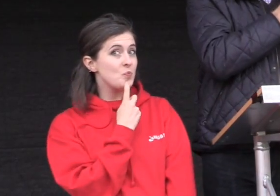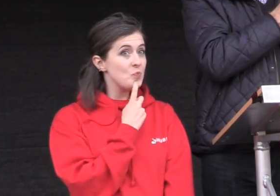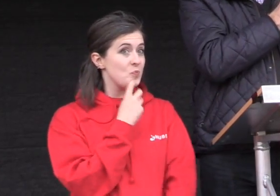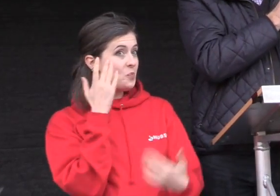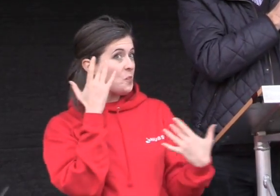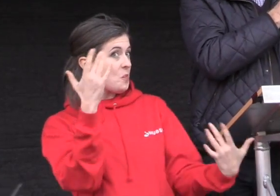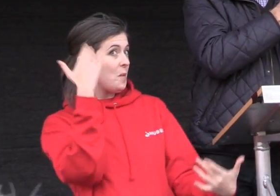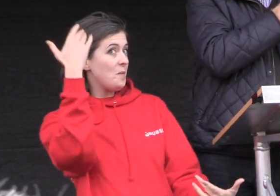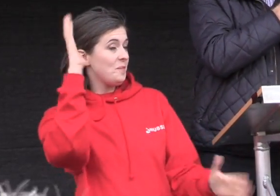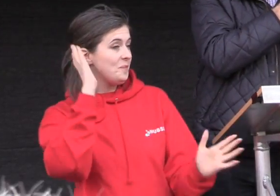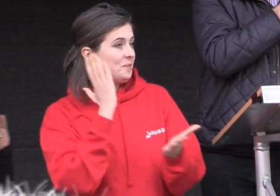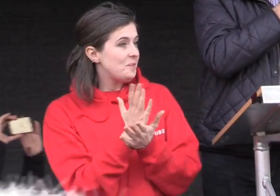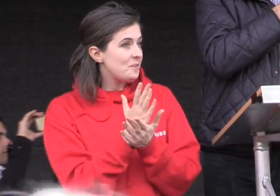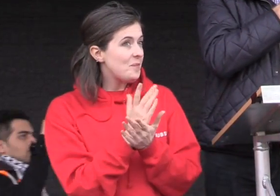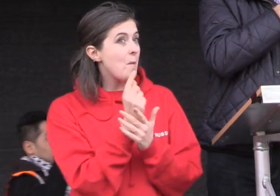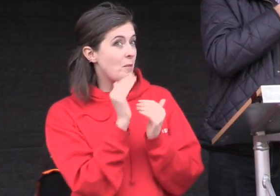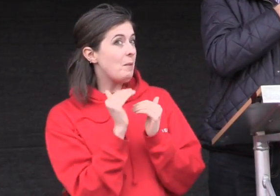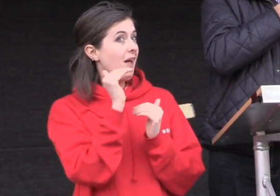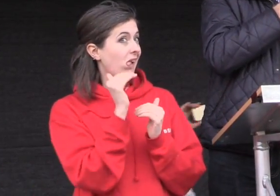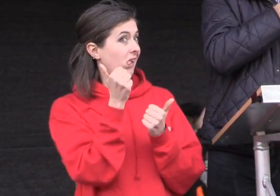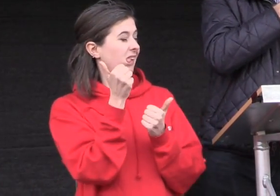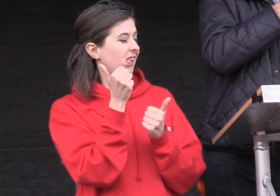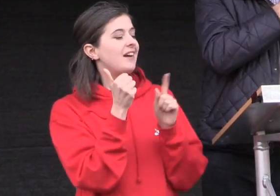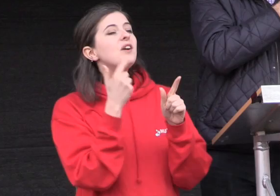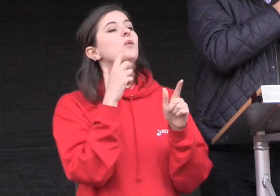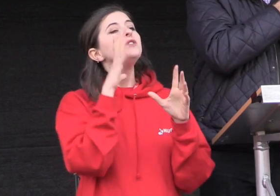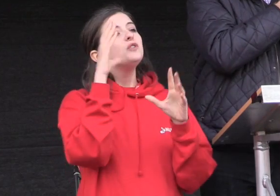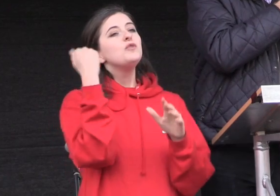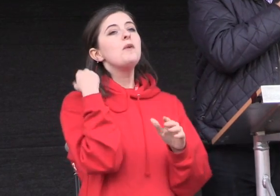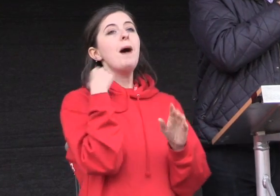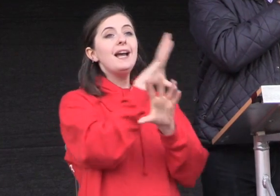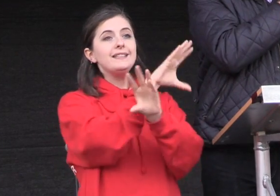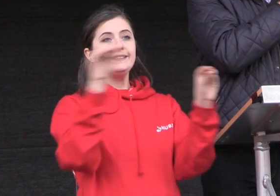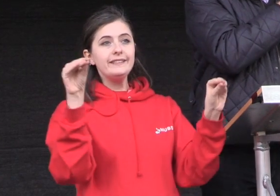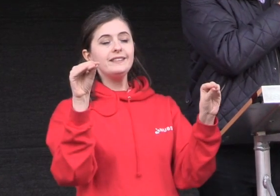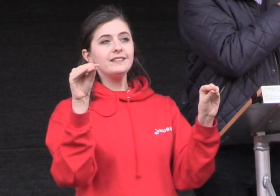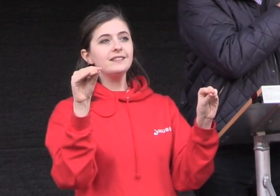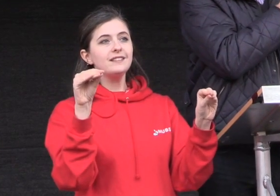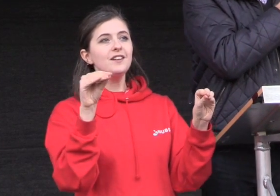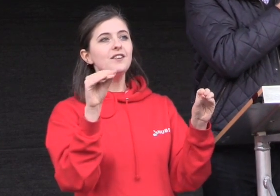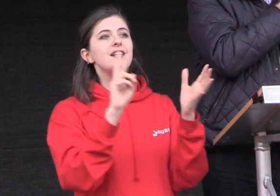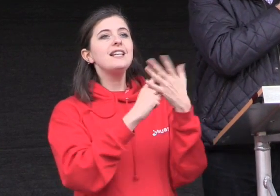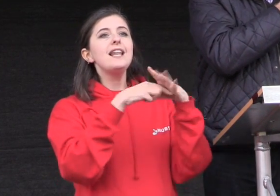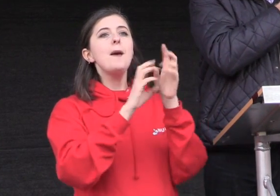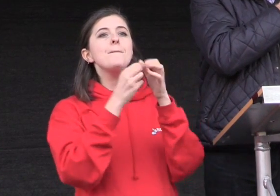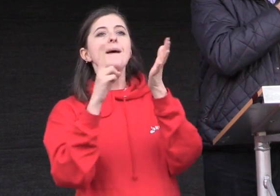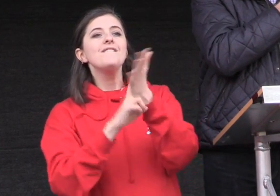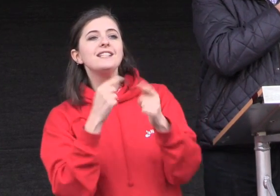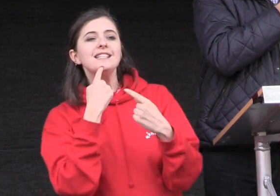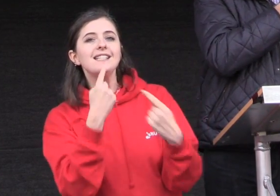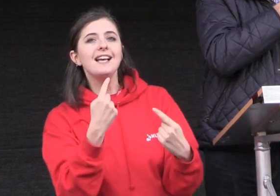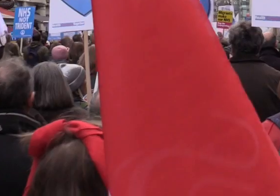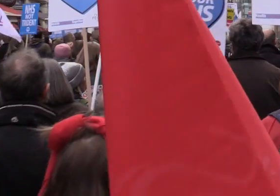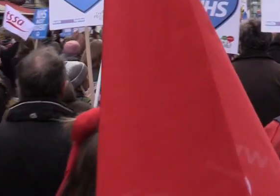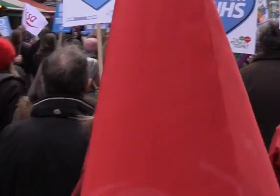to your own imagination. Colleagues, let me just remind us of what Ernie Bevin said when he